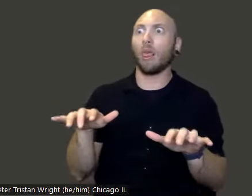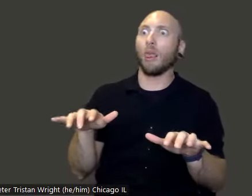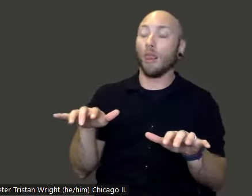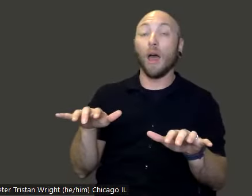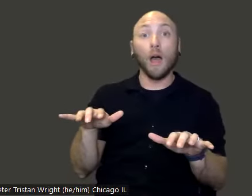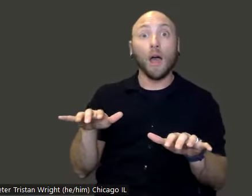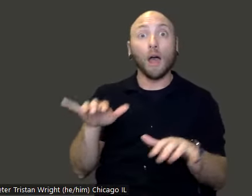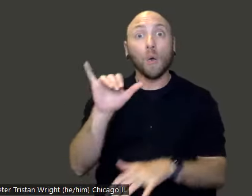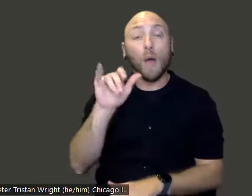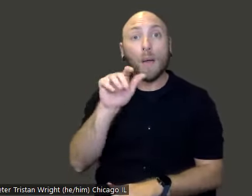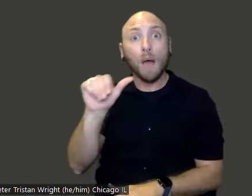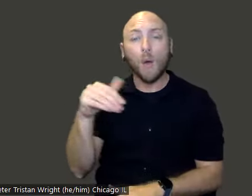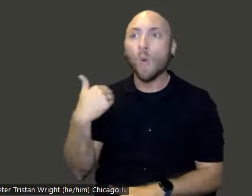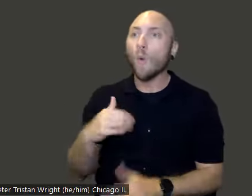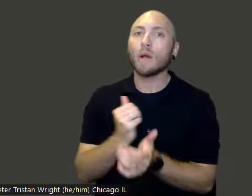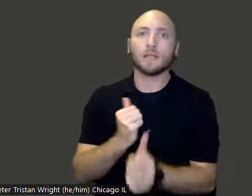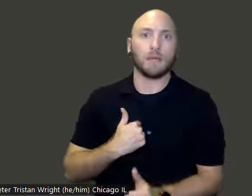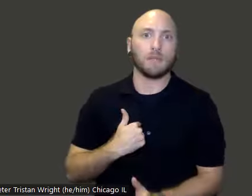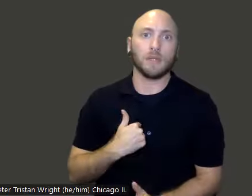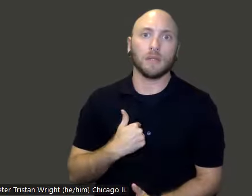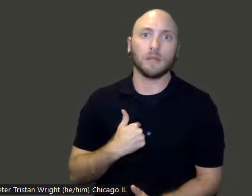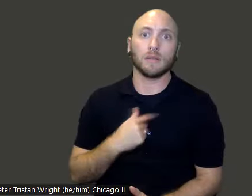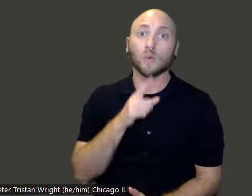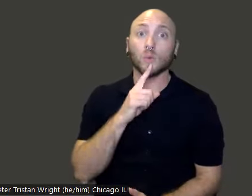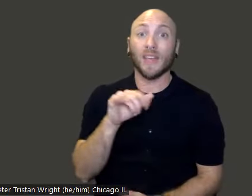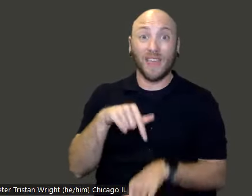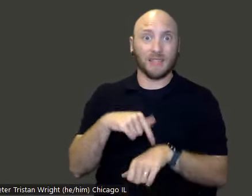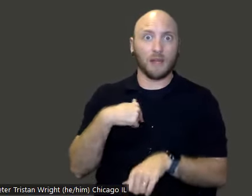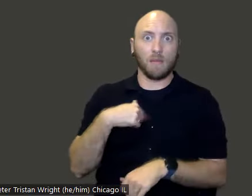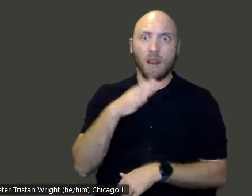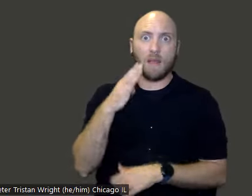Because I didn't expect to like make it out of that point.